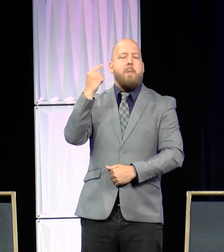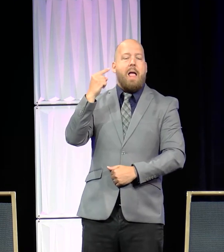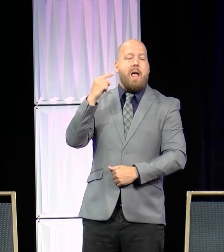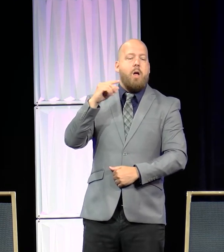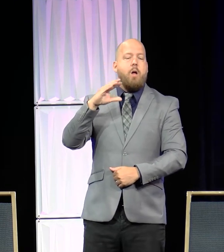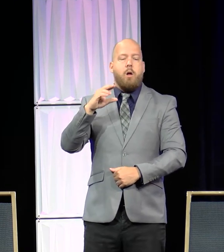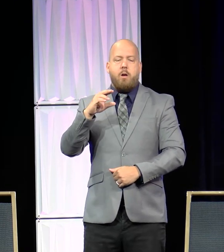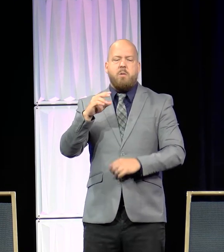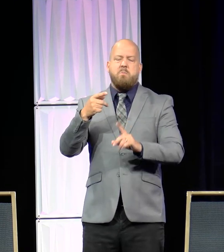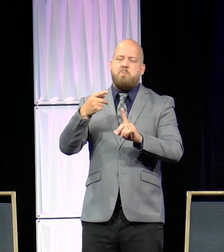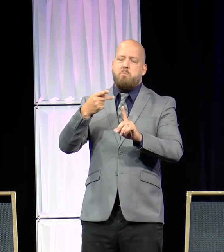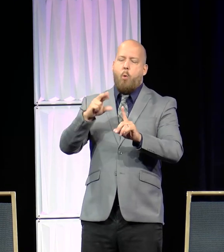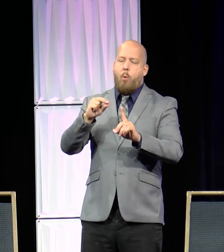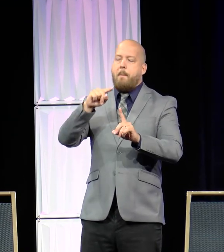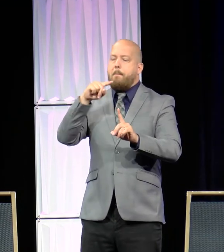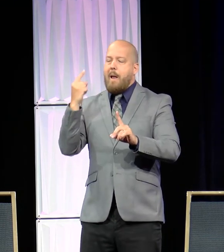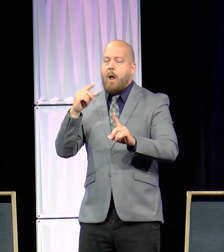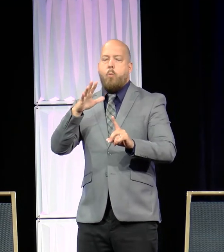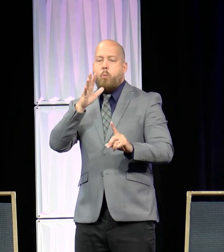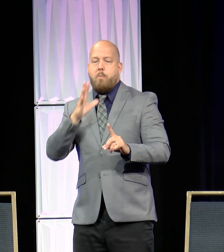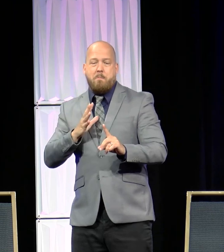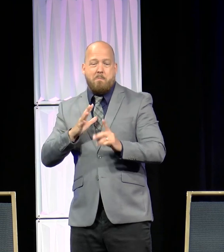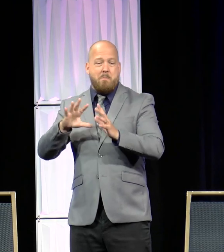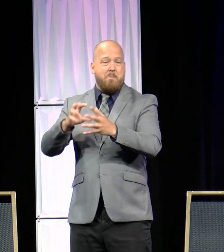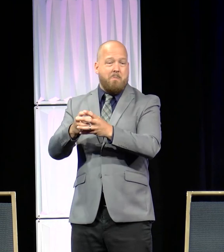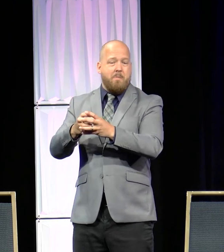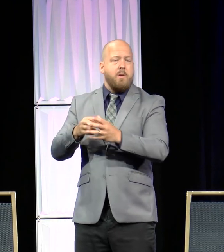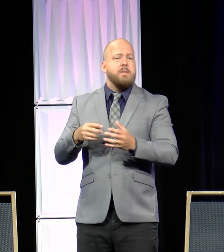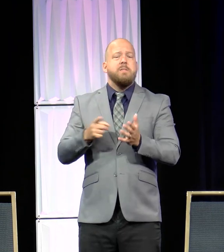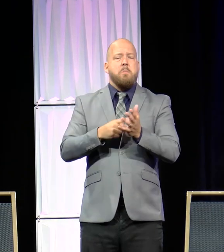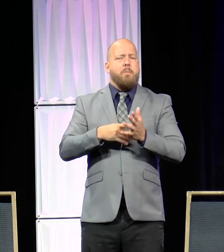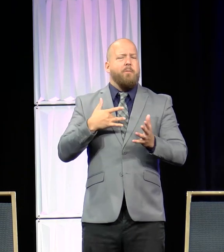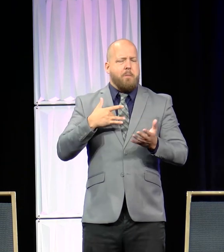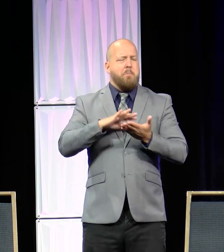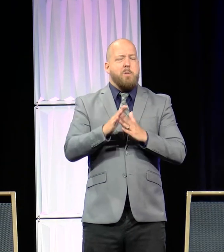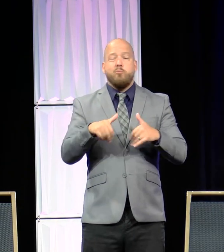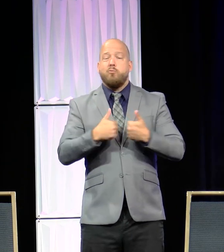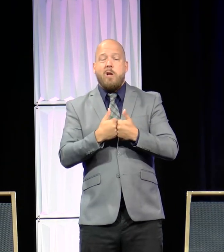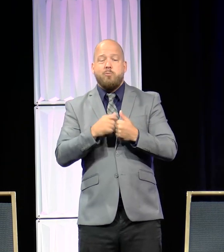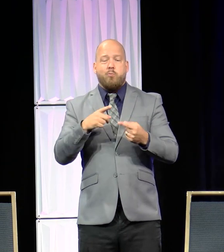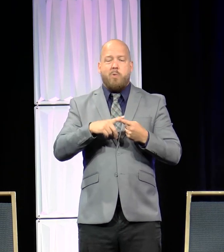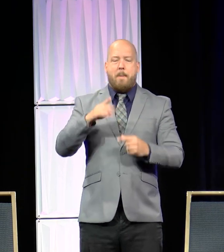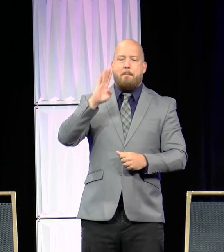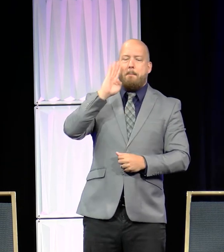particularly with my brown sisters. But I want you to understand why.